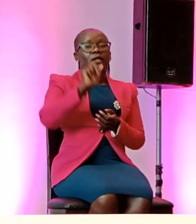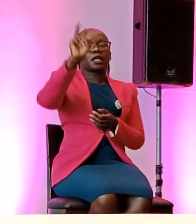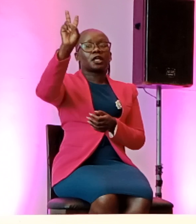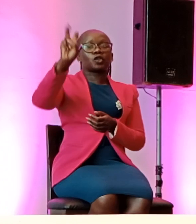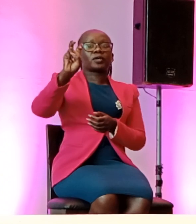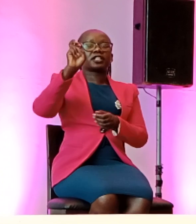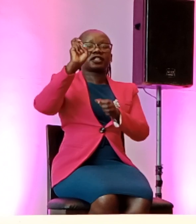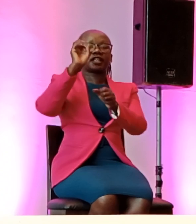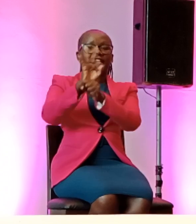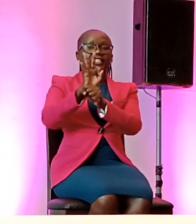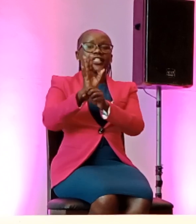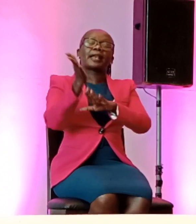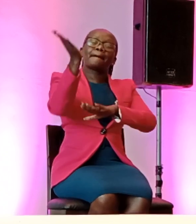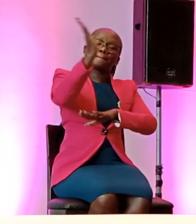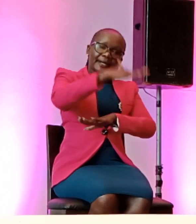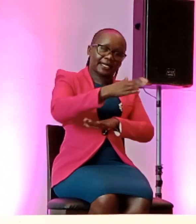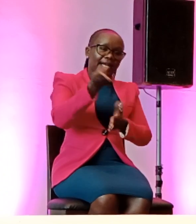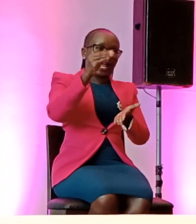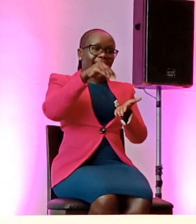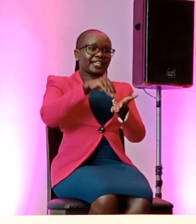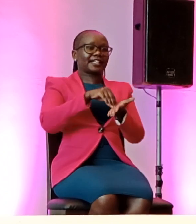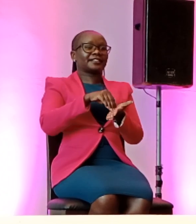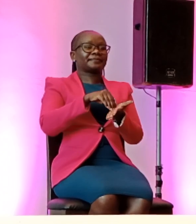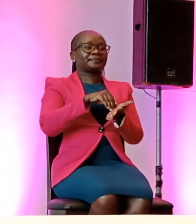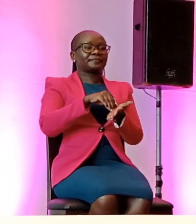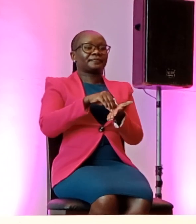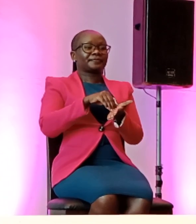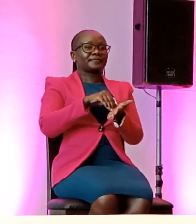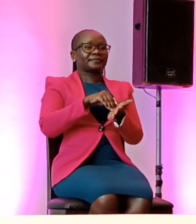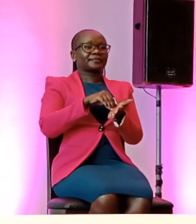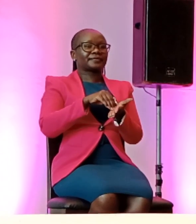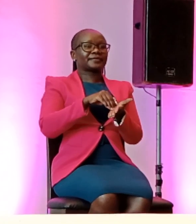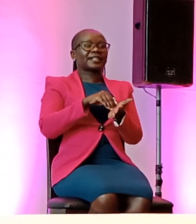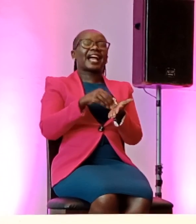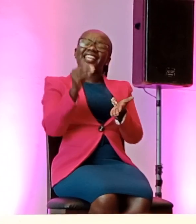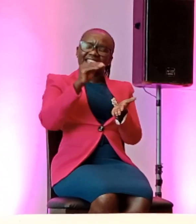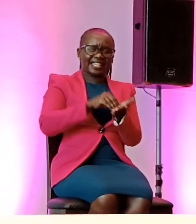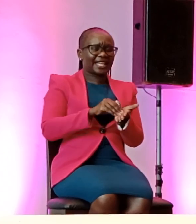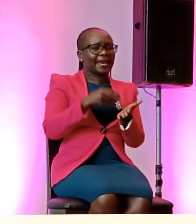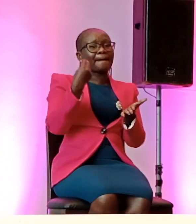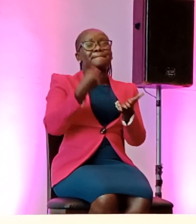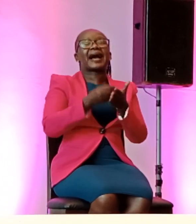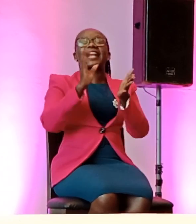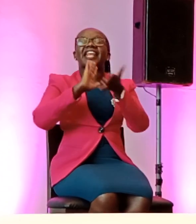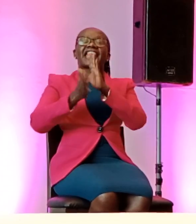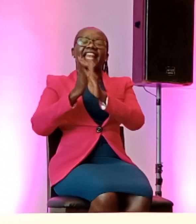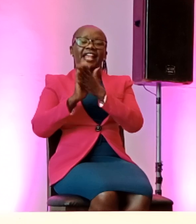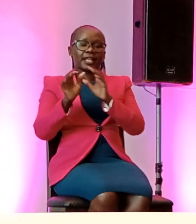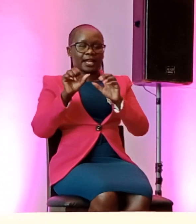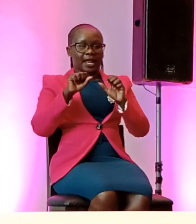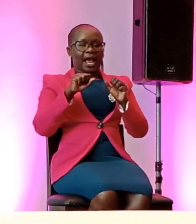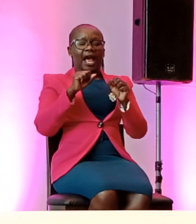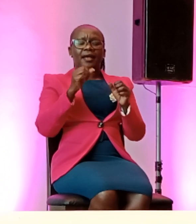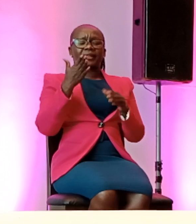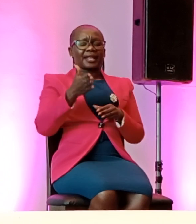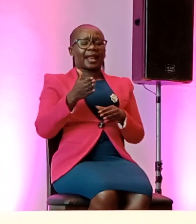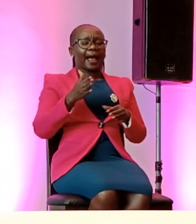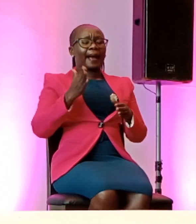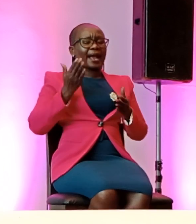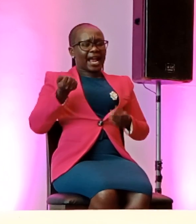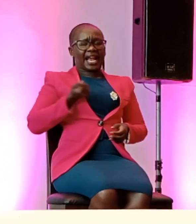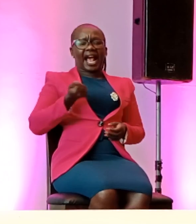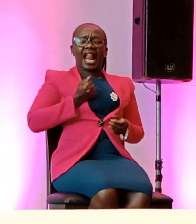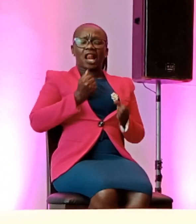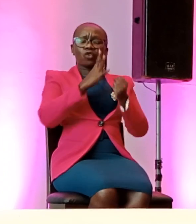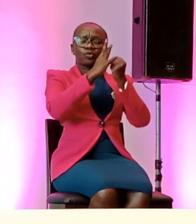2013, I went back. Of course, I was a nobody again, a social climber.